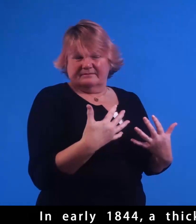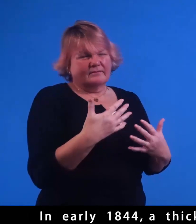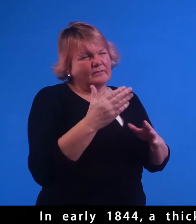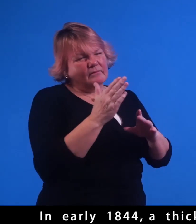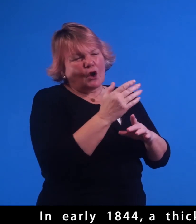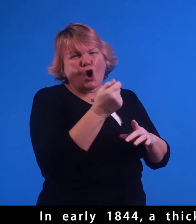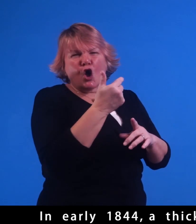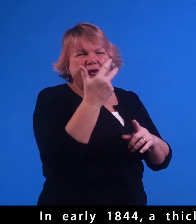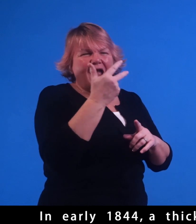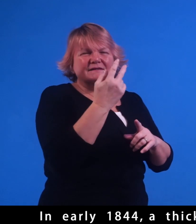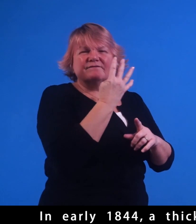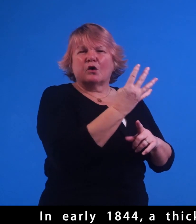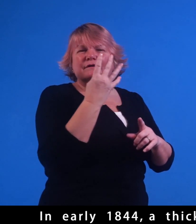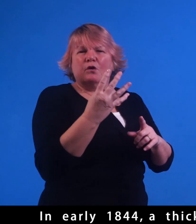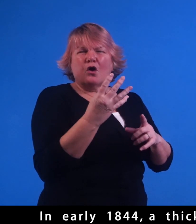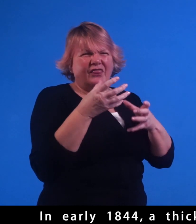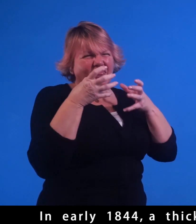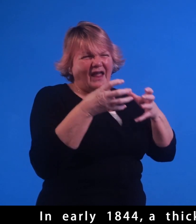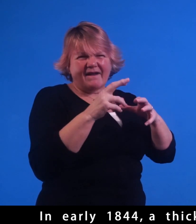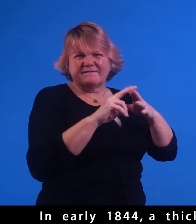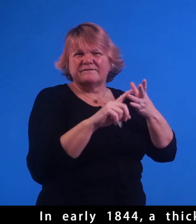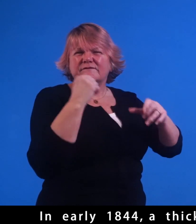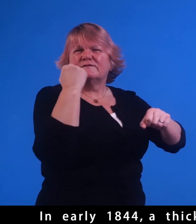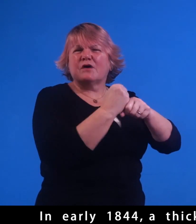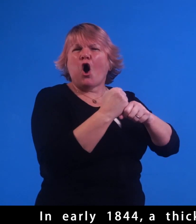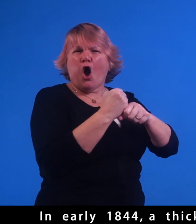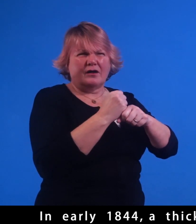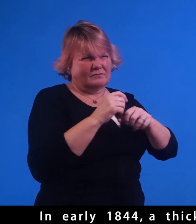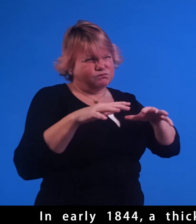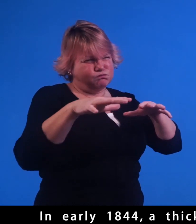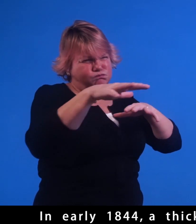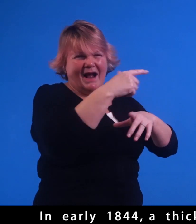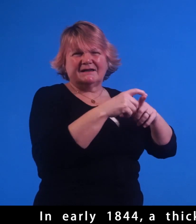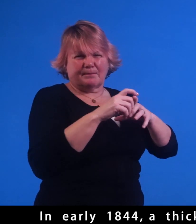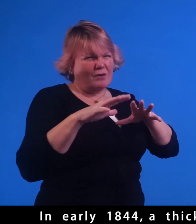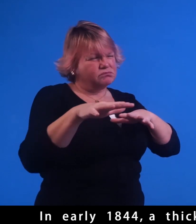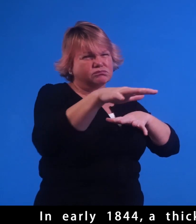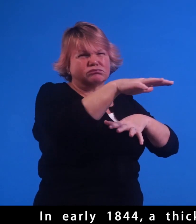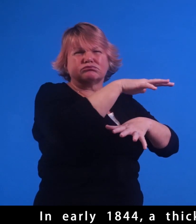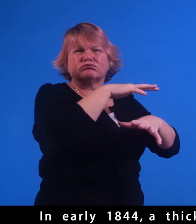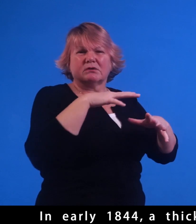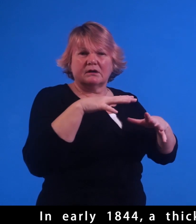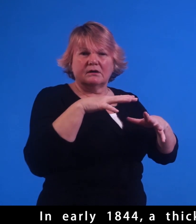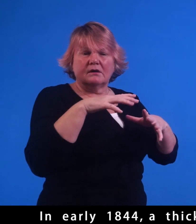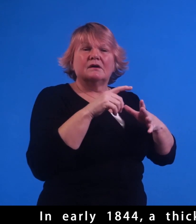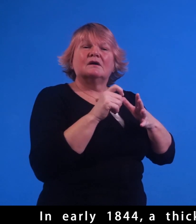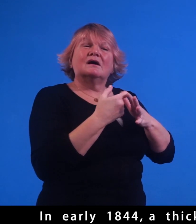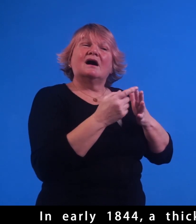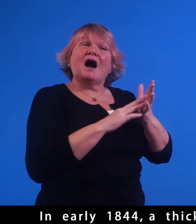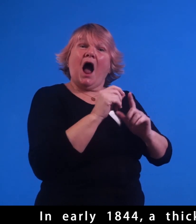In early 1844, a thick fog had clouded Edinburgh, and Kemp was alleged to have become